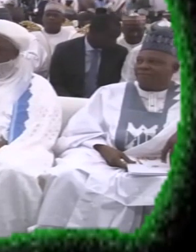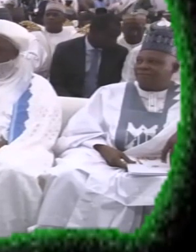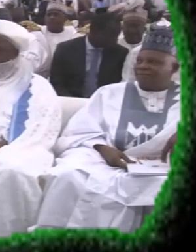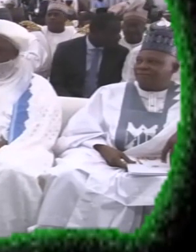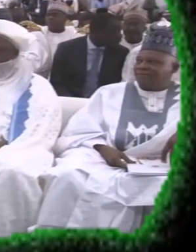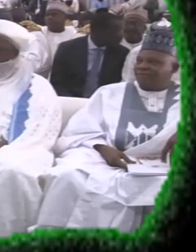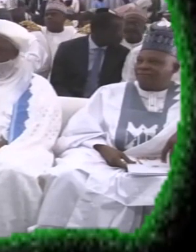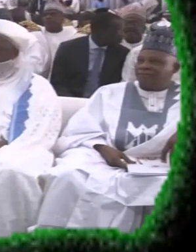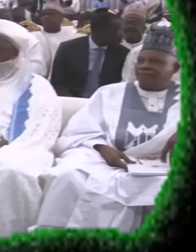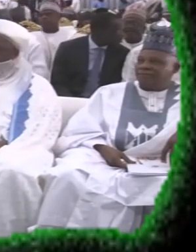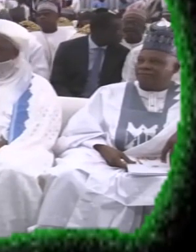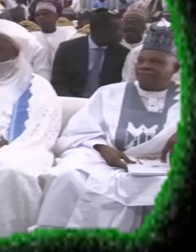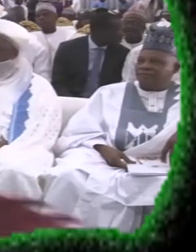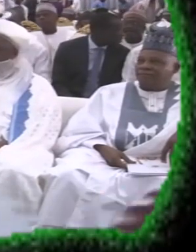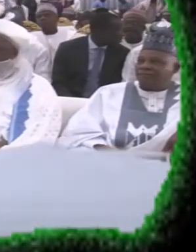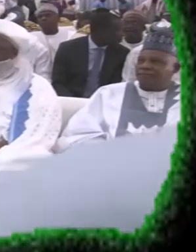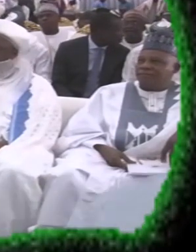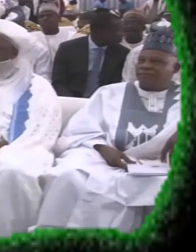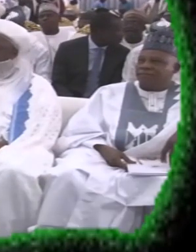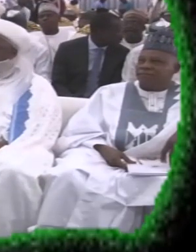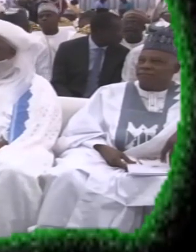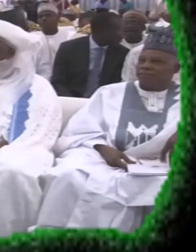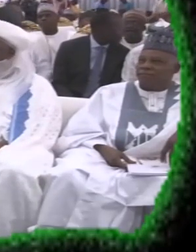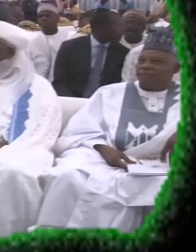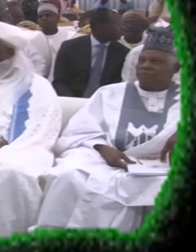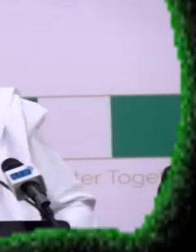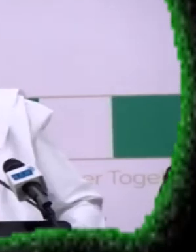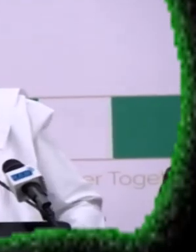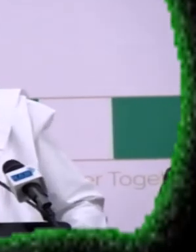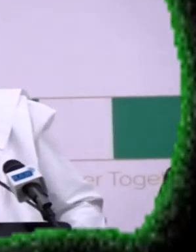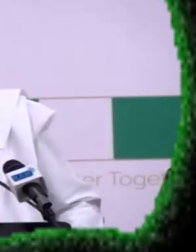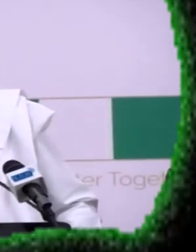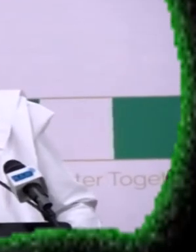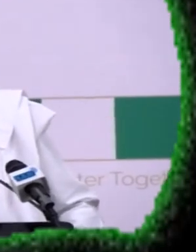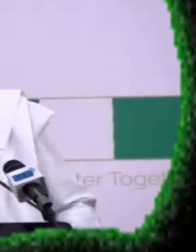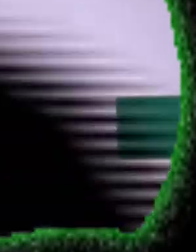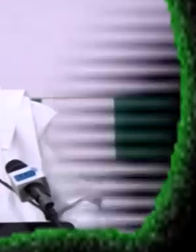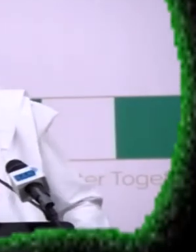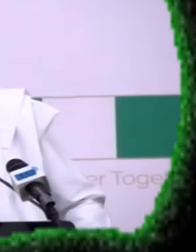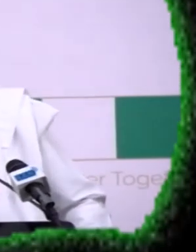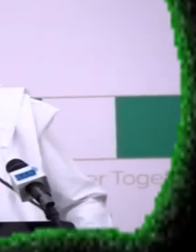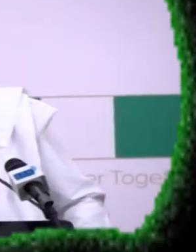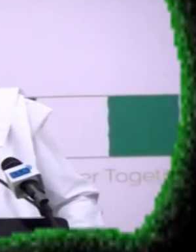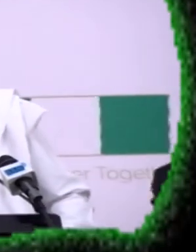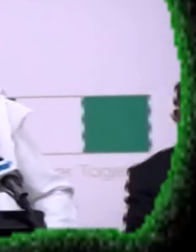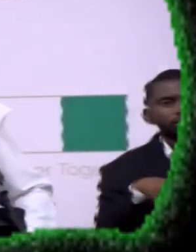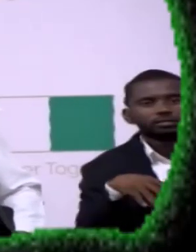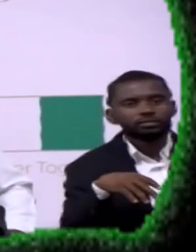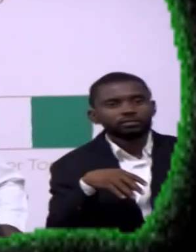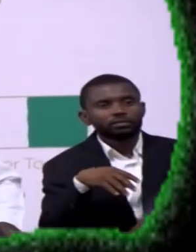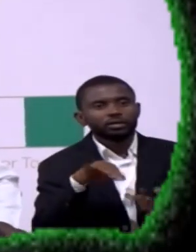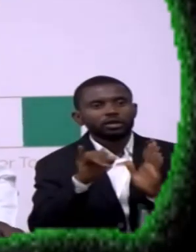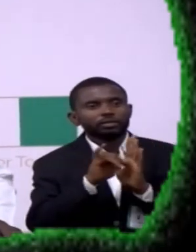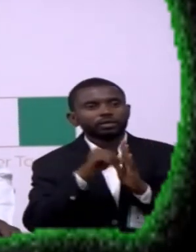moving quickly to the closing prayer. And our Imam that will do that for us is Dr. Sheikh Muhammad. Please, Father Tafaddal for the